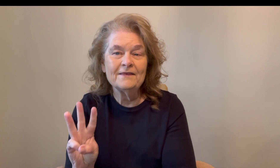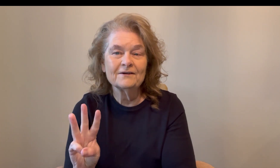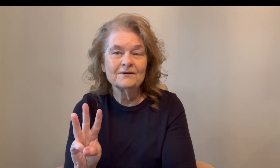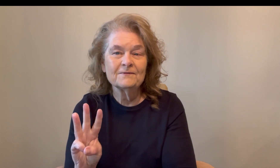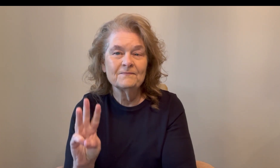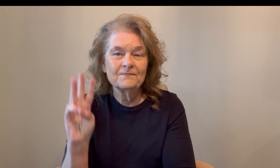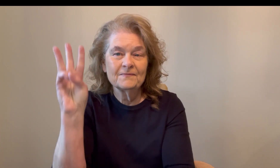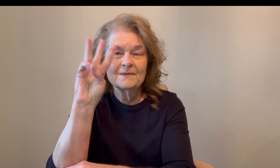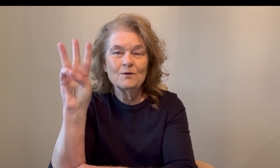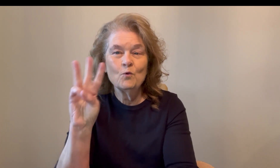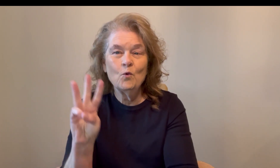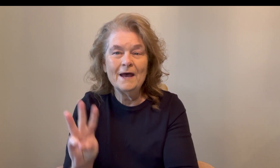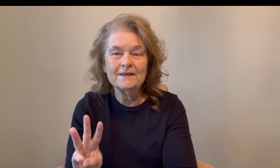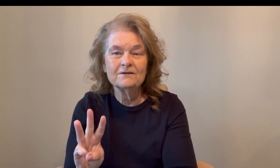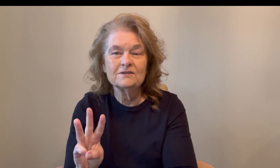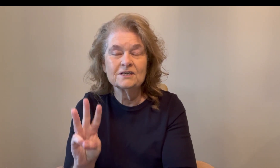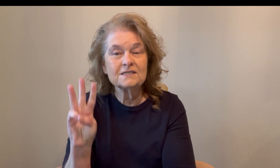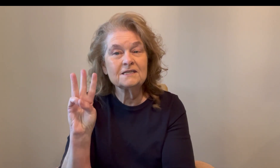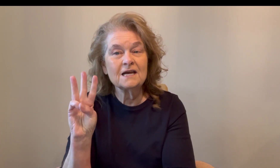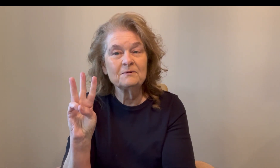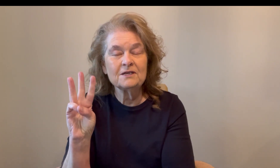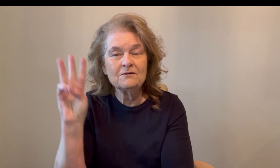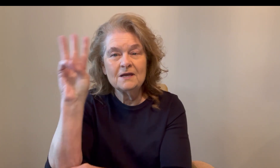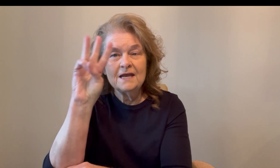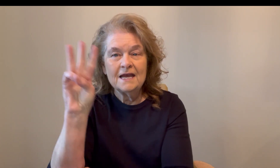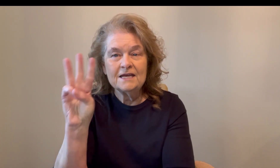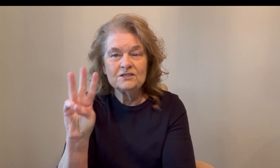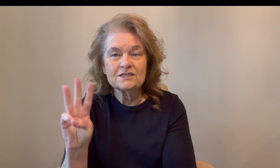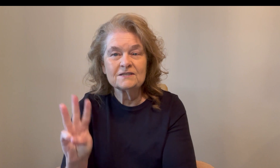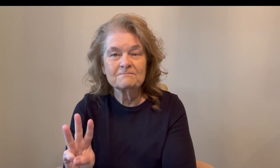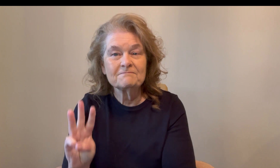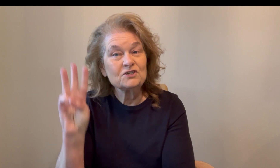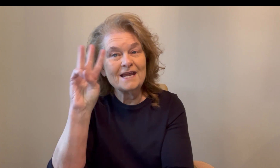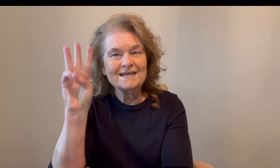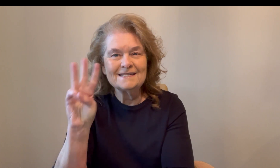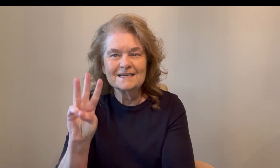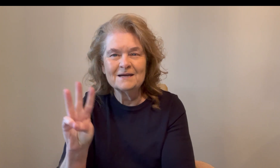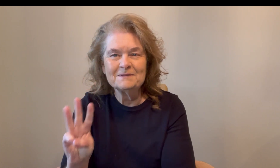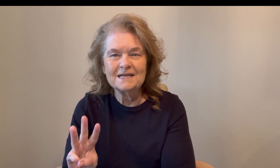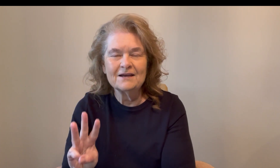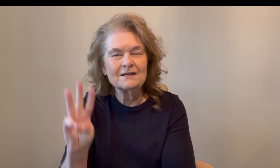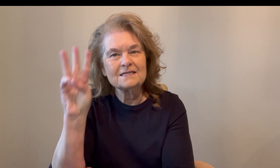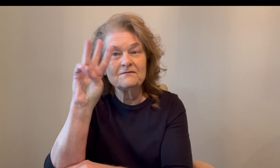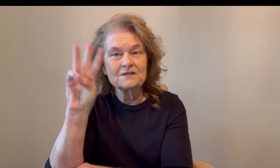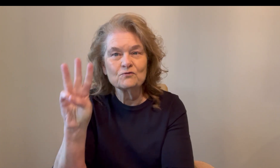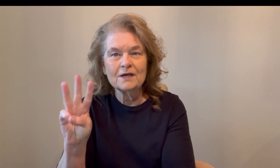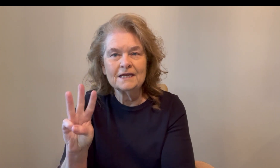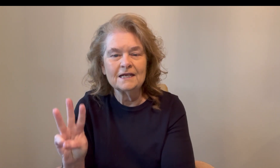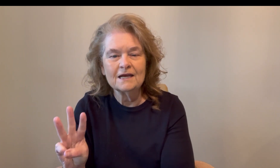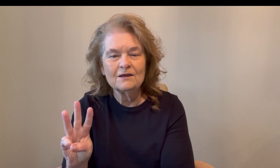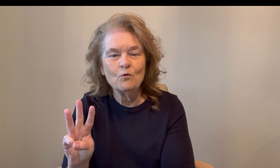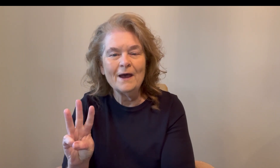weather, just a W, and just shake it as it comes down, as if it's raining.